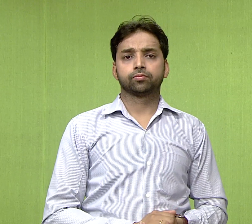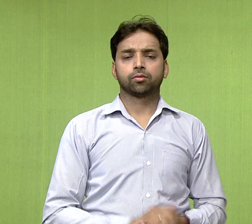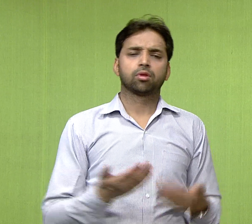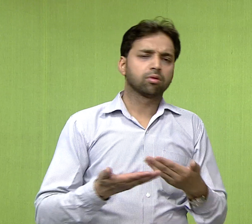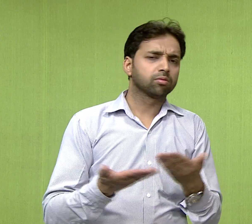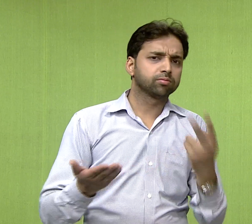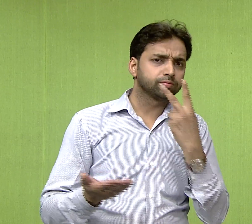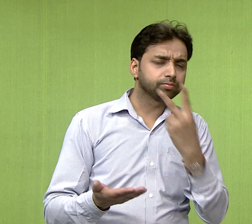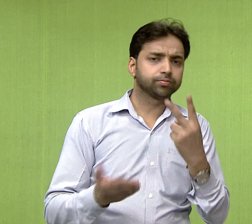Therefore,